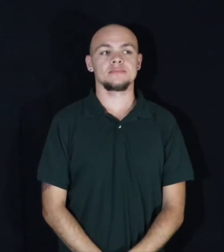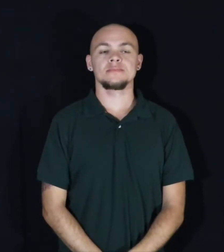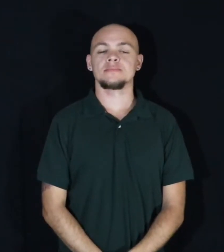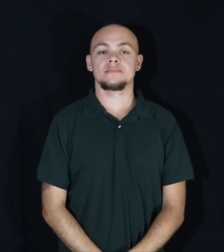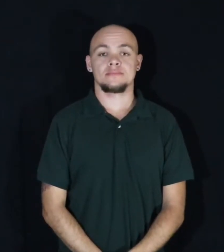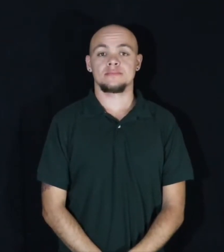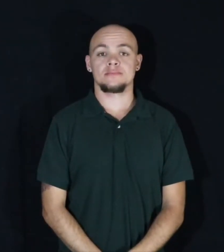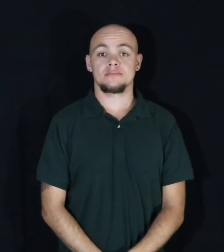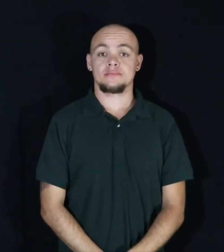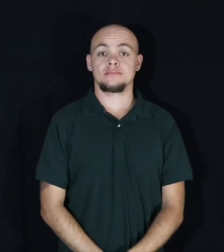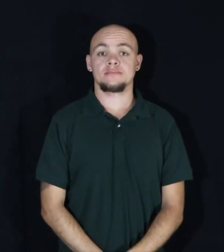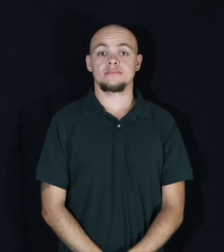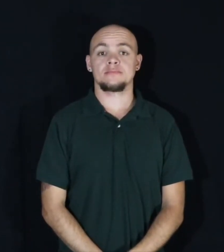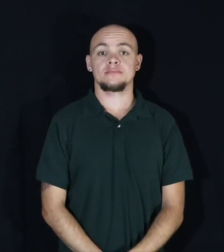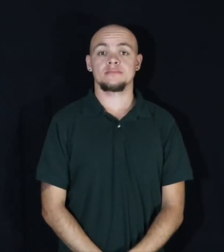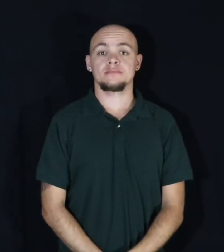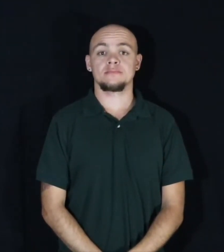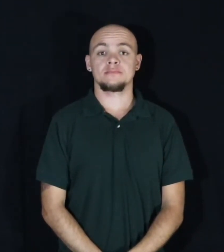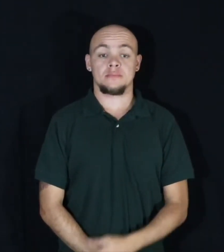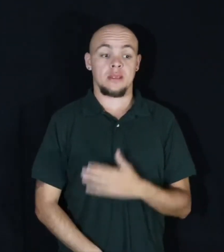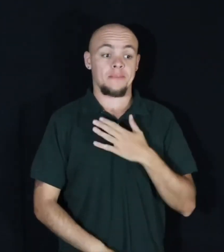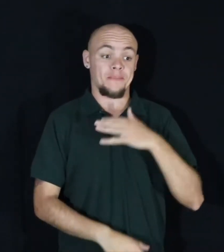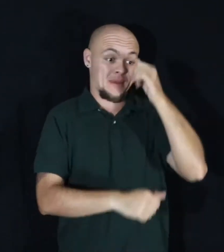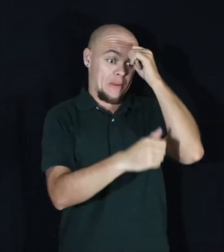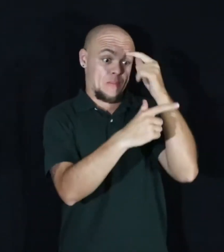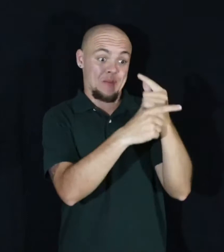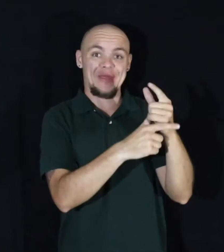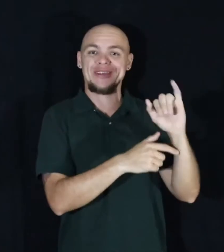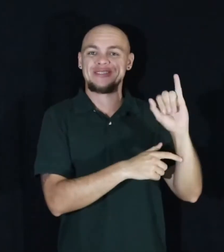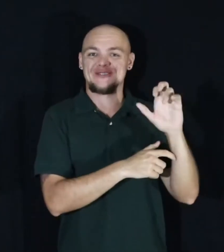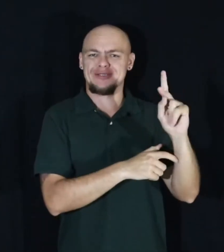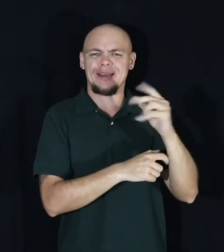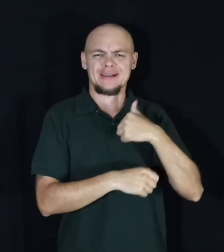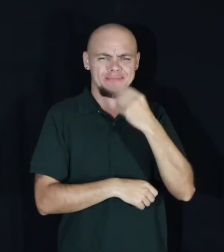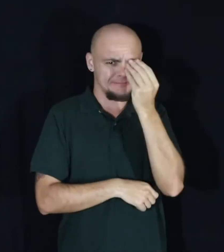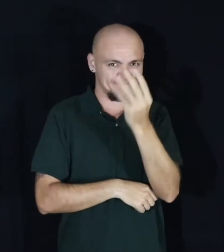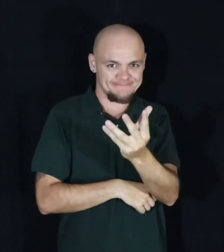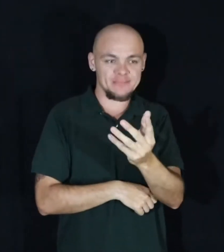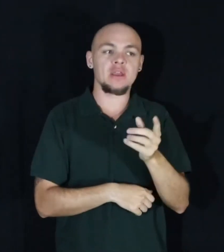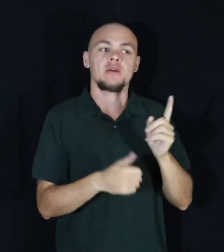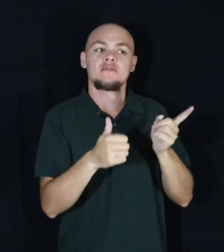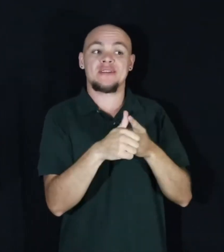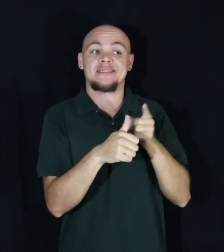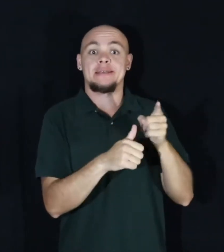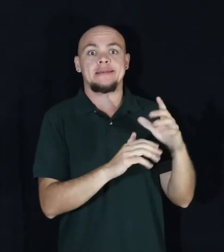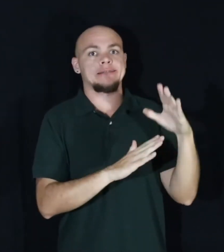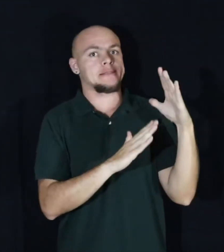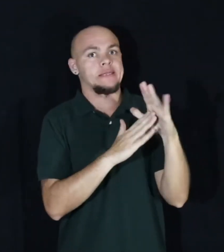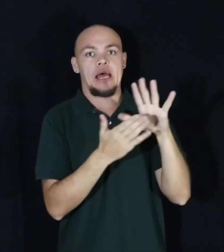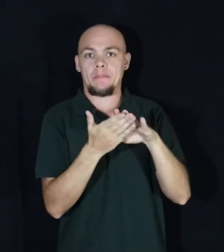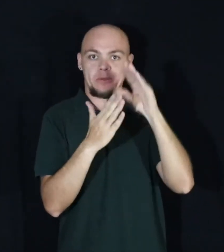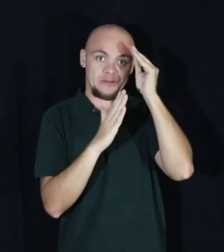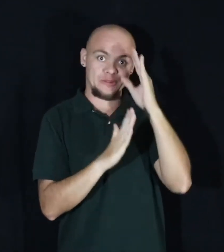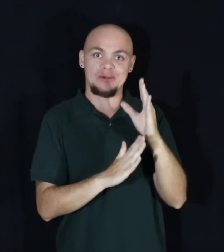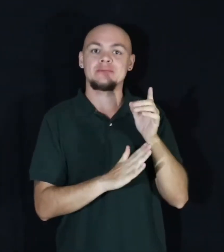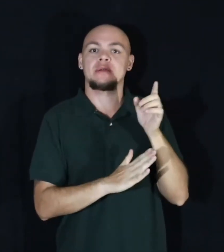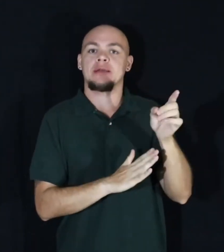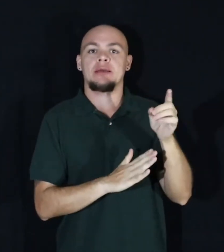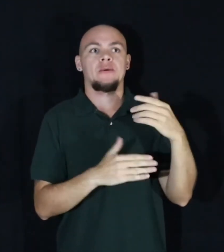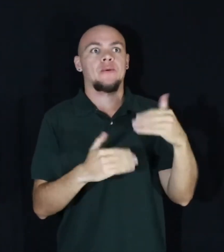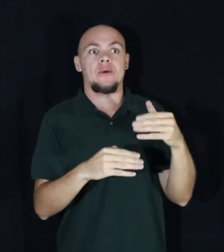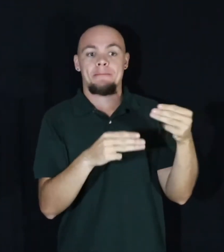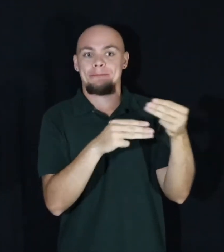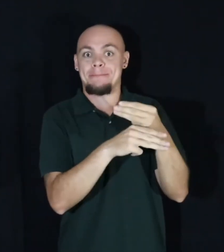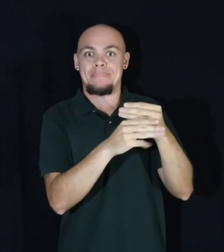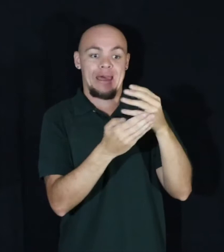let me start out with telling you a little bit about my brother Jack. Well, first of all, he's a top student. Second of all, he's a top math student